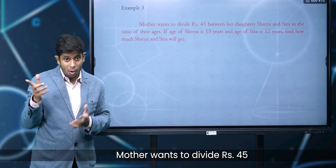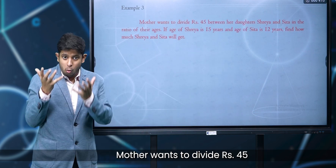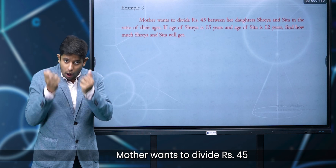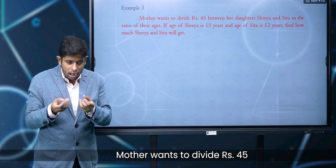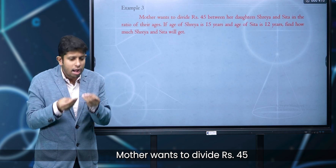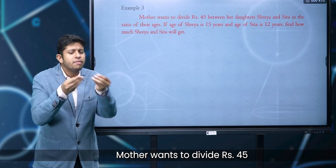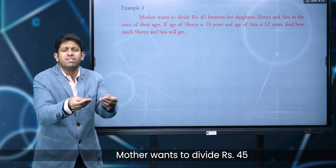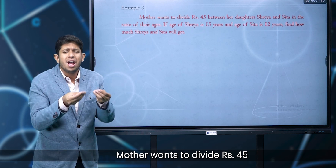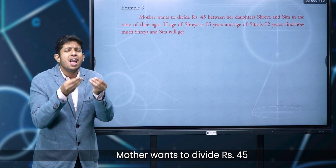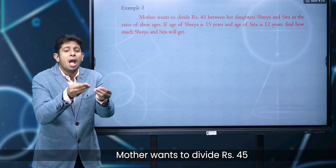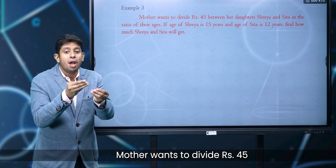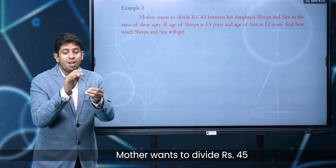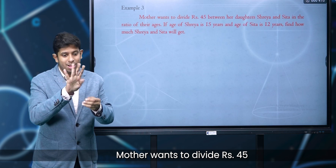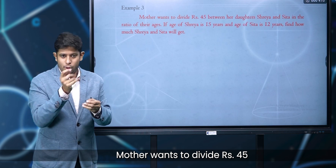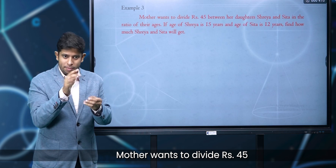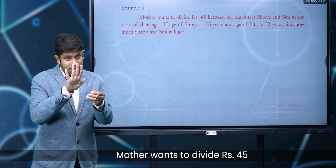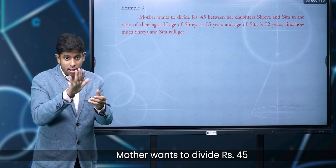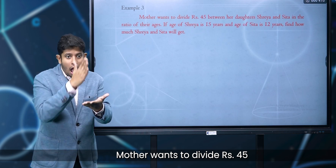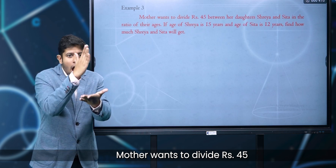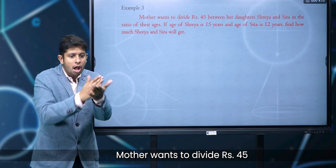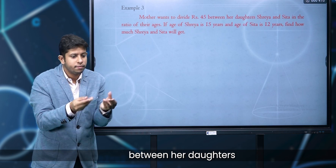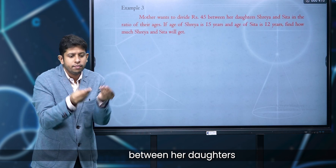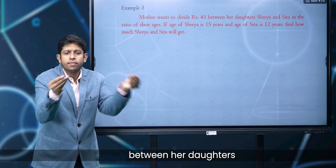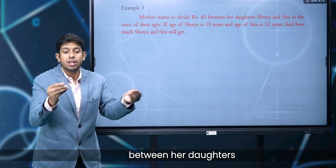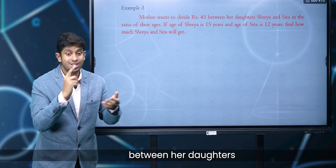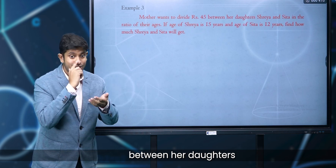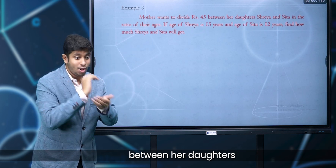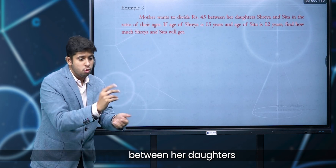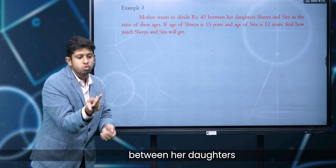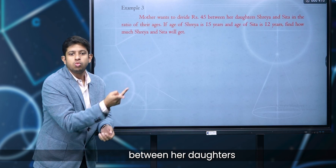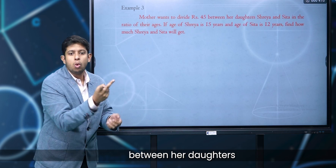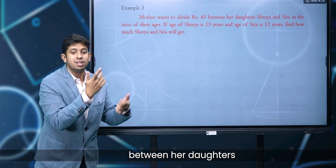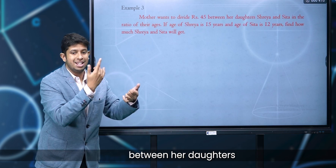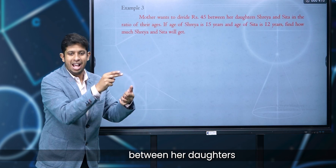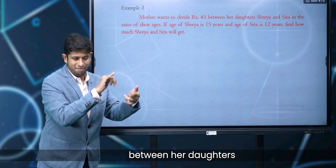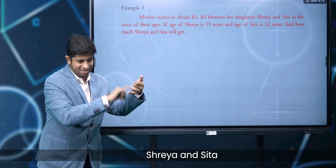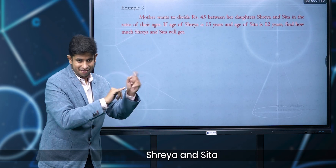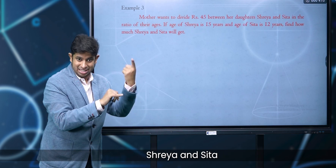Mother wants to divide rupees 45 between her daughters Shreya